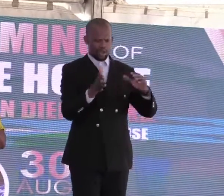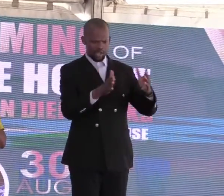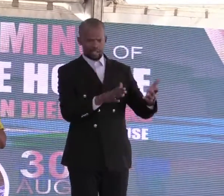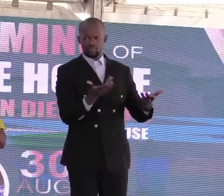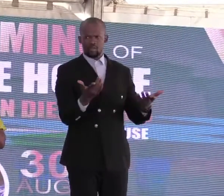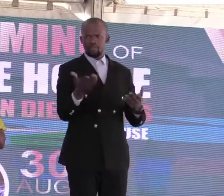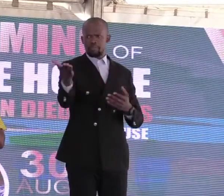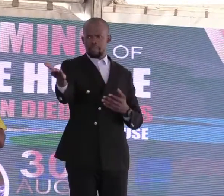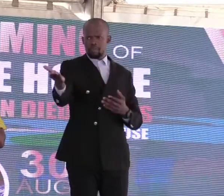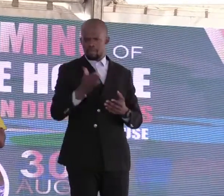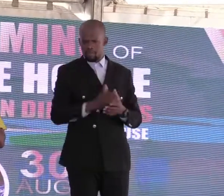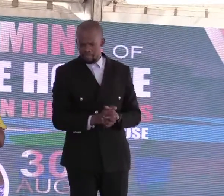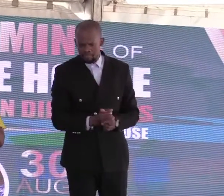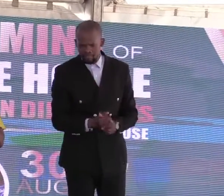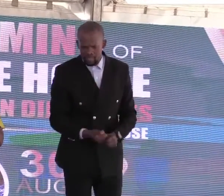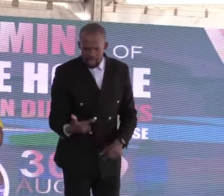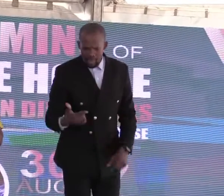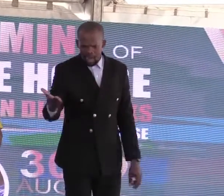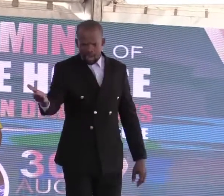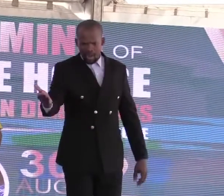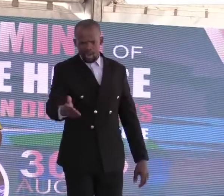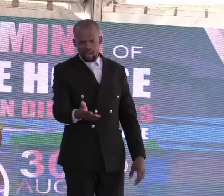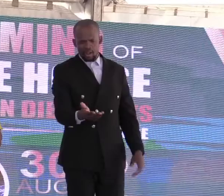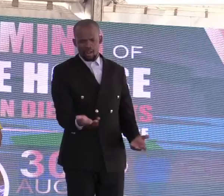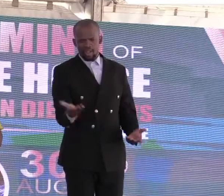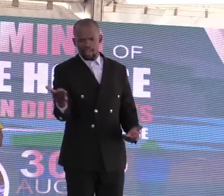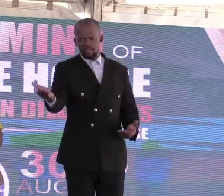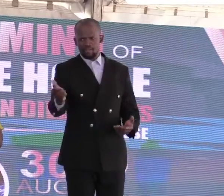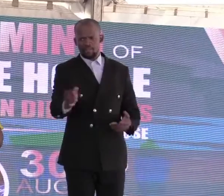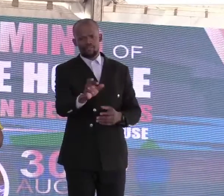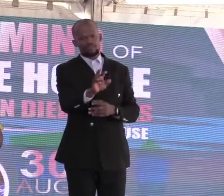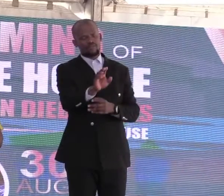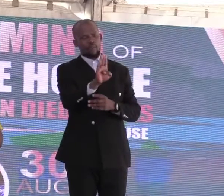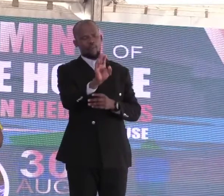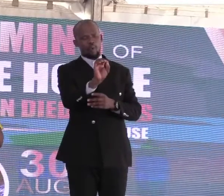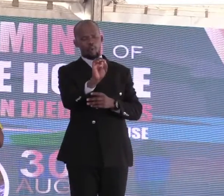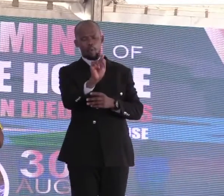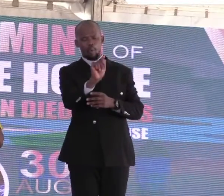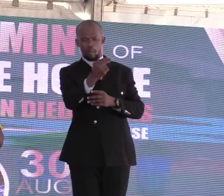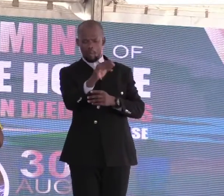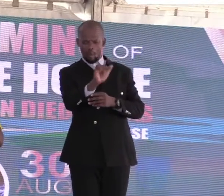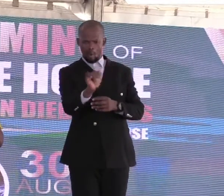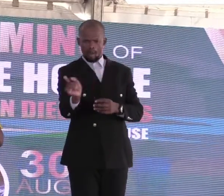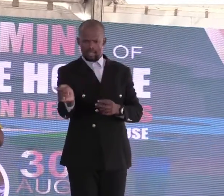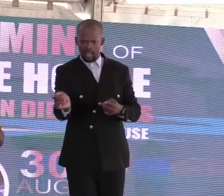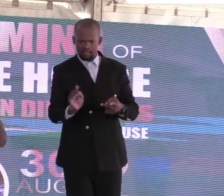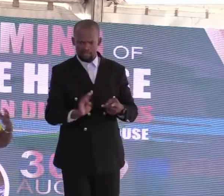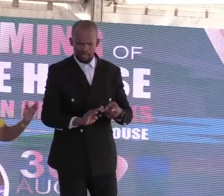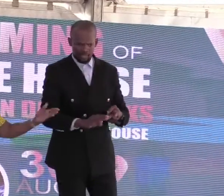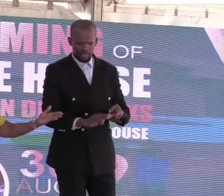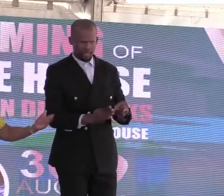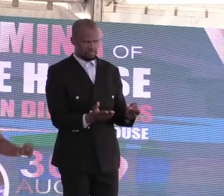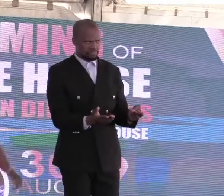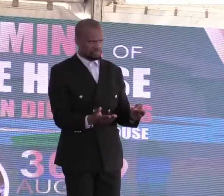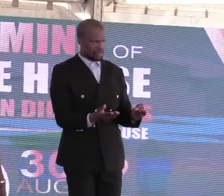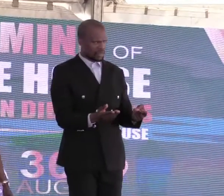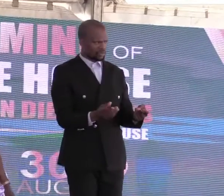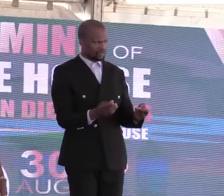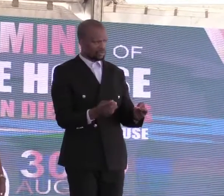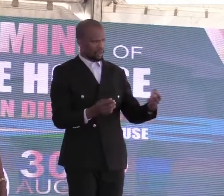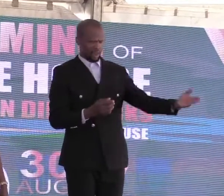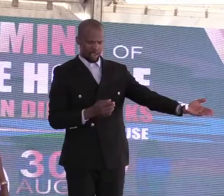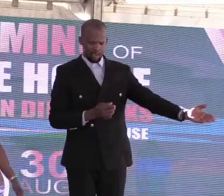my right-hand side, I have Renee Botha, who's the eldest of the grandchildren. And on